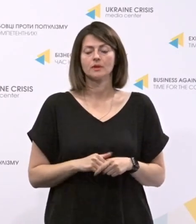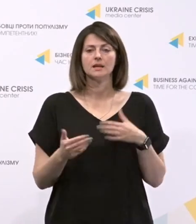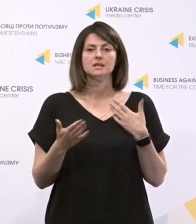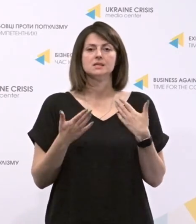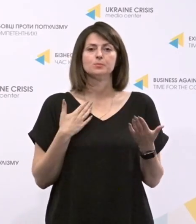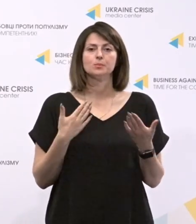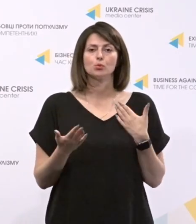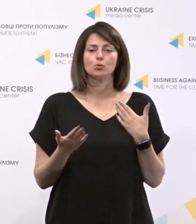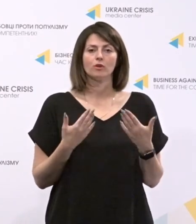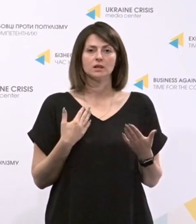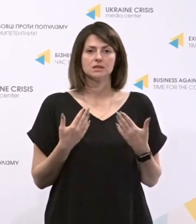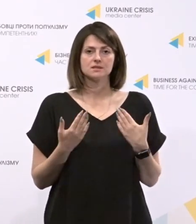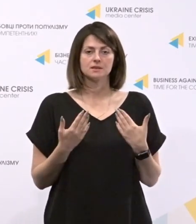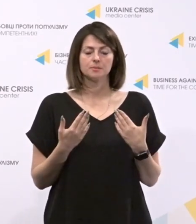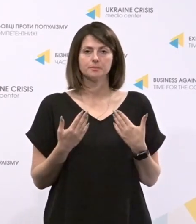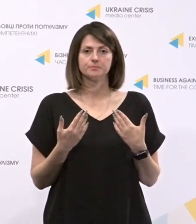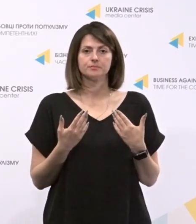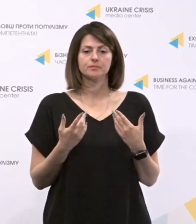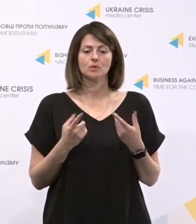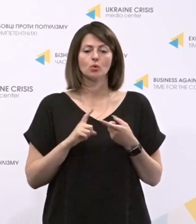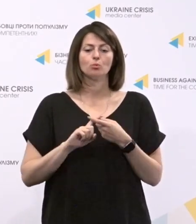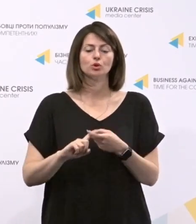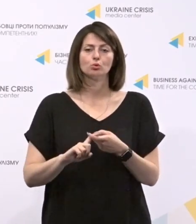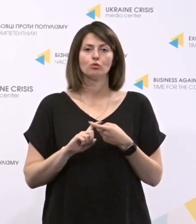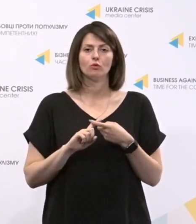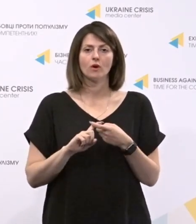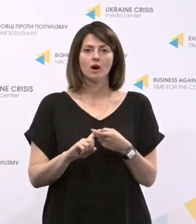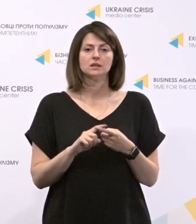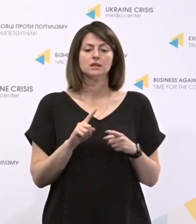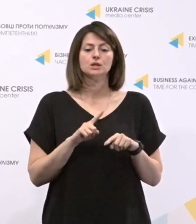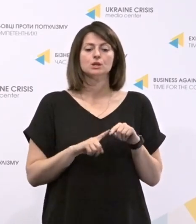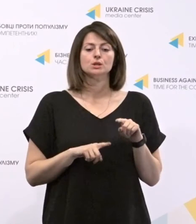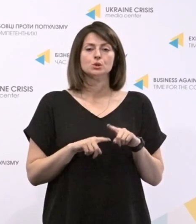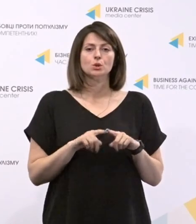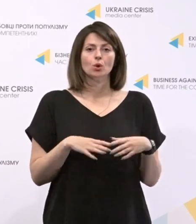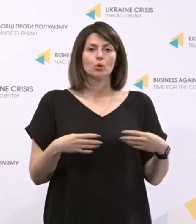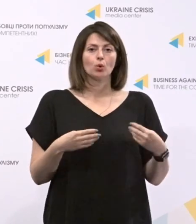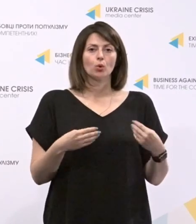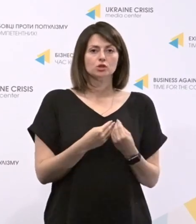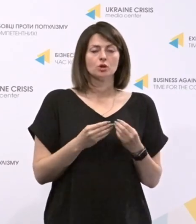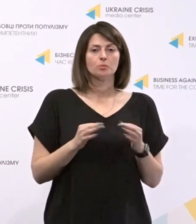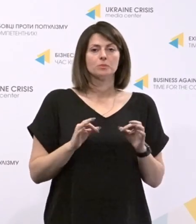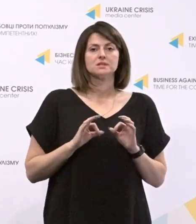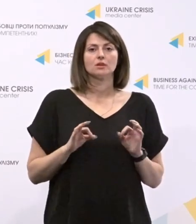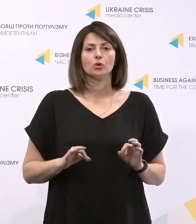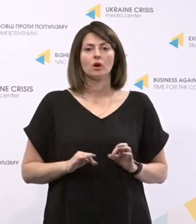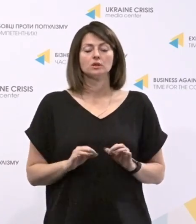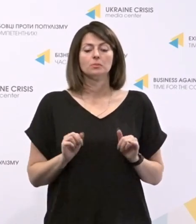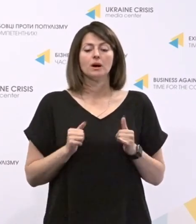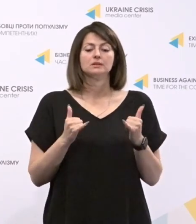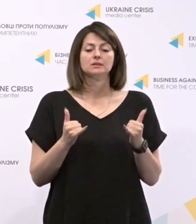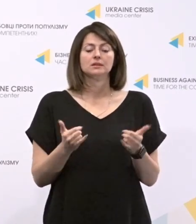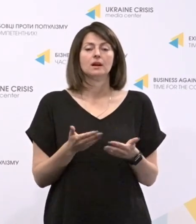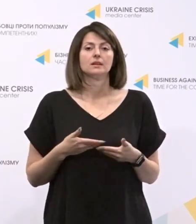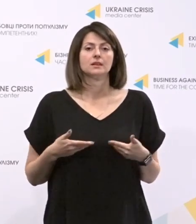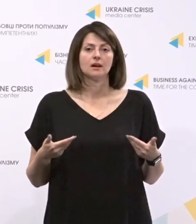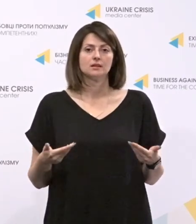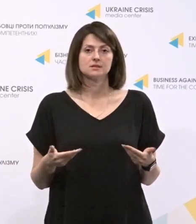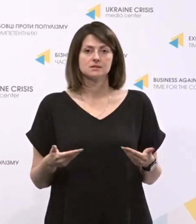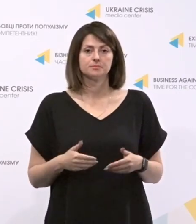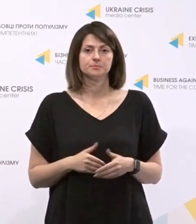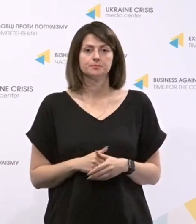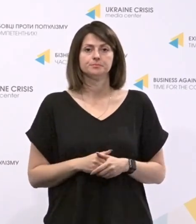with relatives, with a lawyer, and for us what's important, as well as other